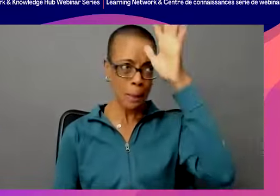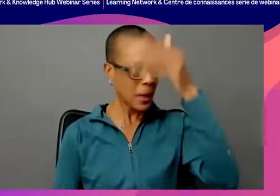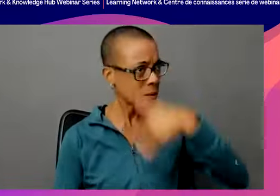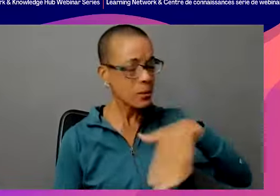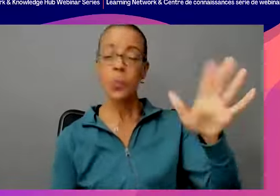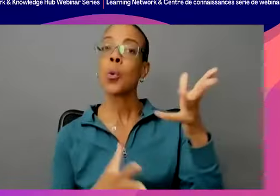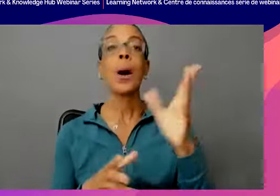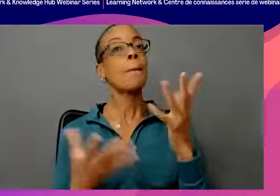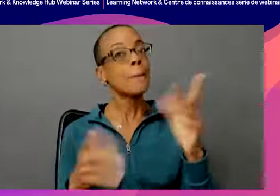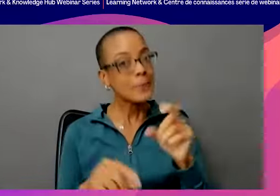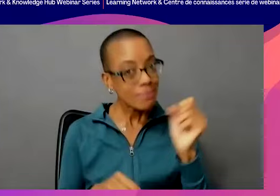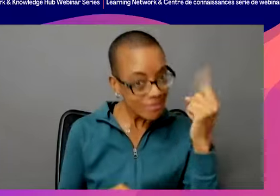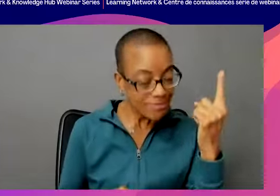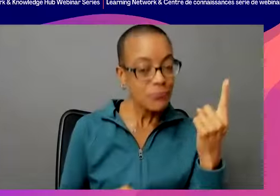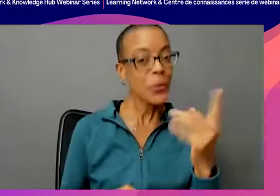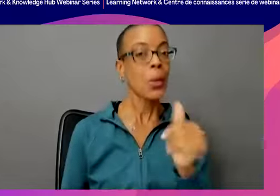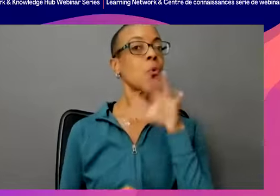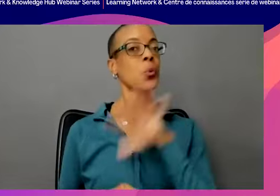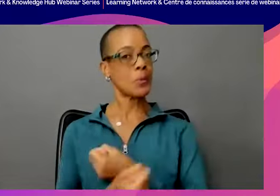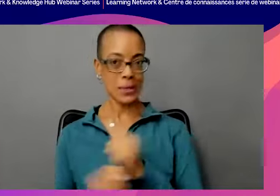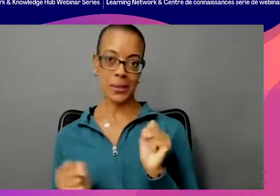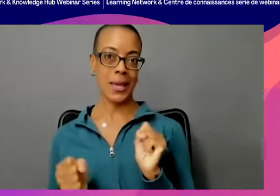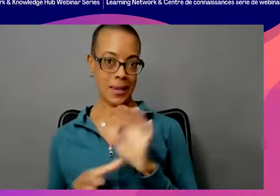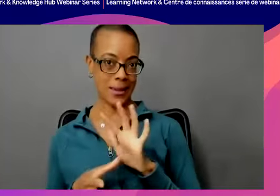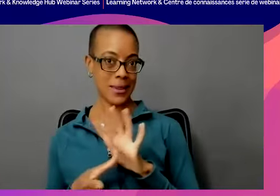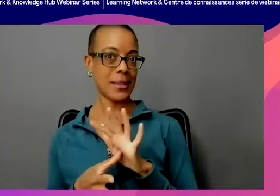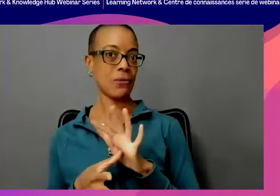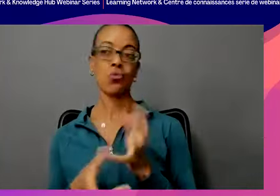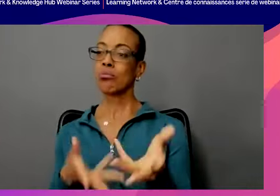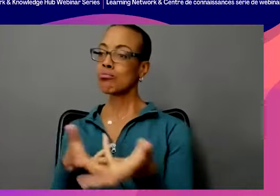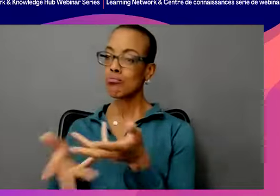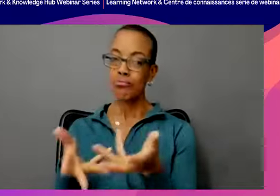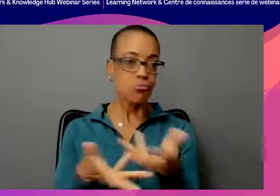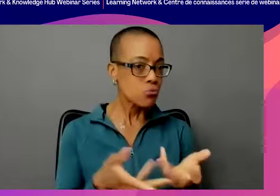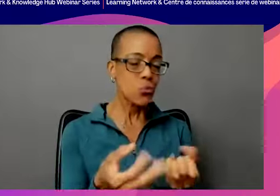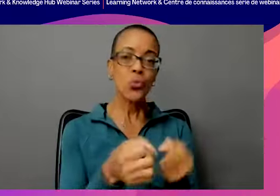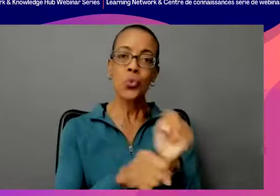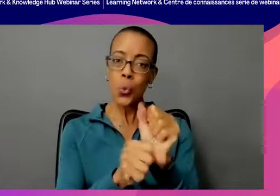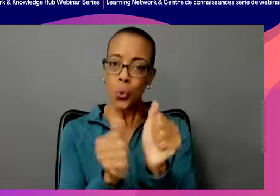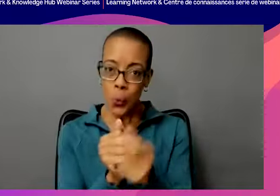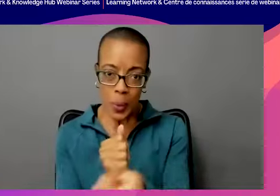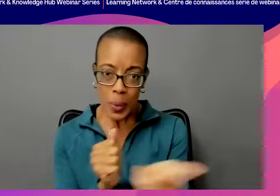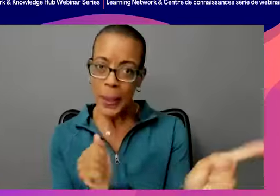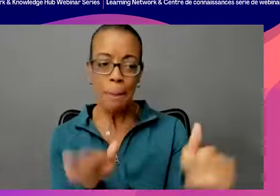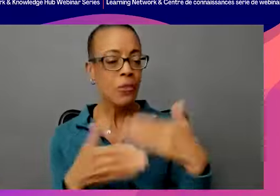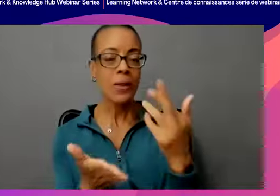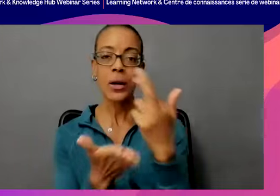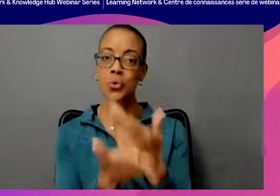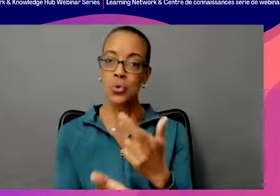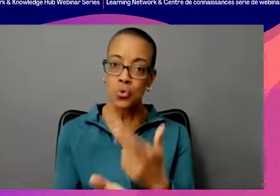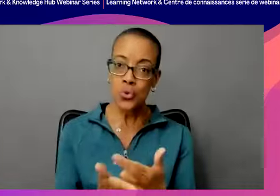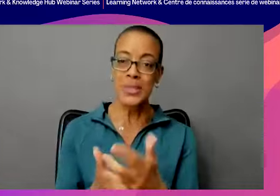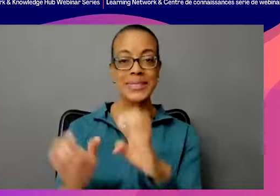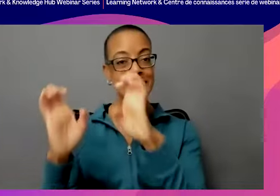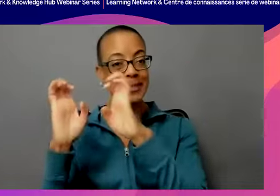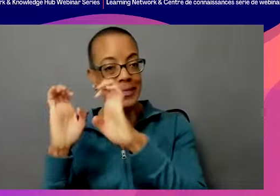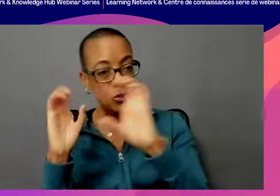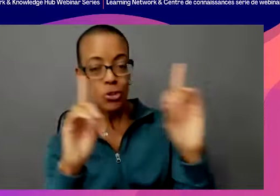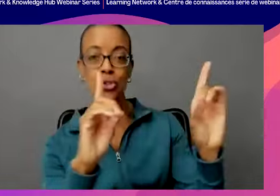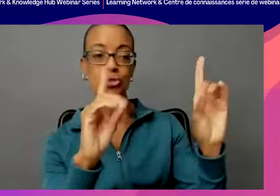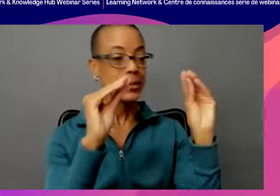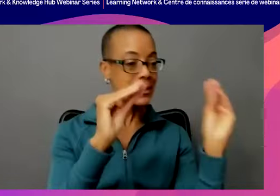what can we do? Let's work with dad. Let's work with mom. Give them the resources they need. Give them the education of